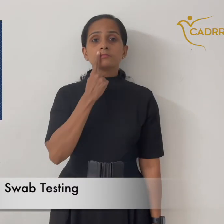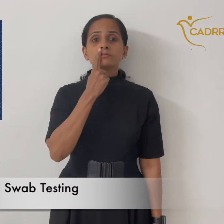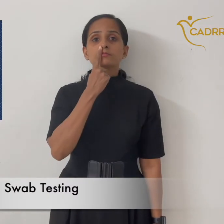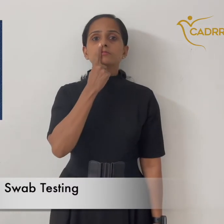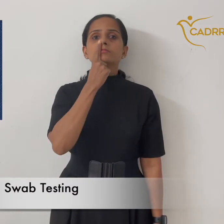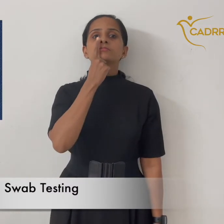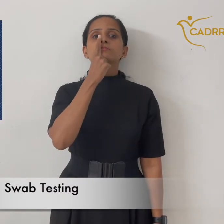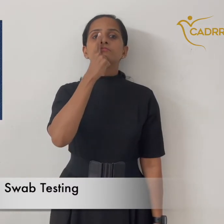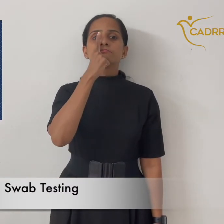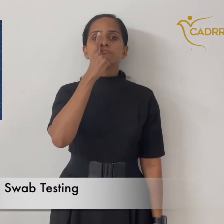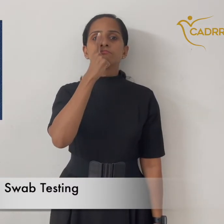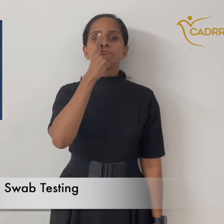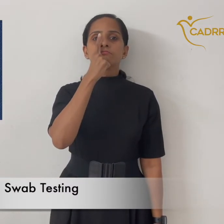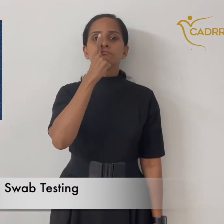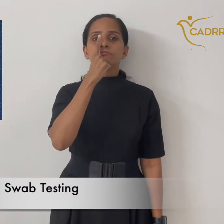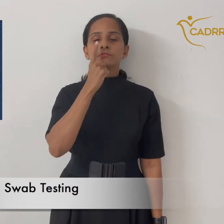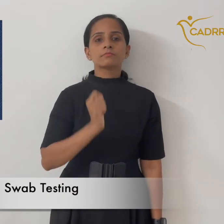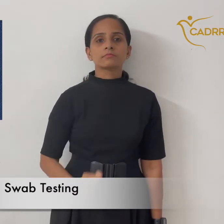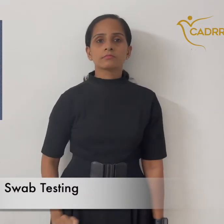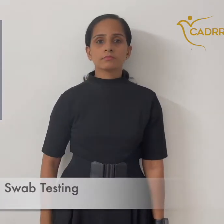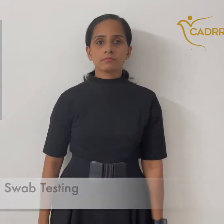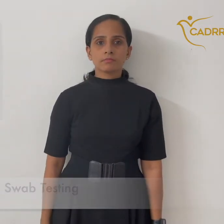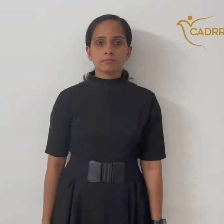Swab testing.